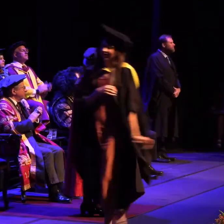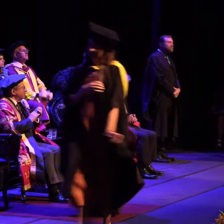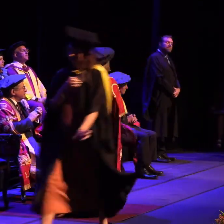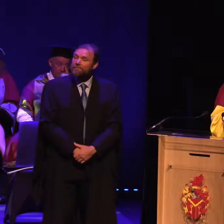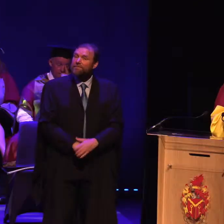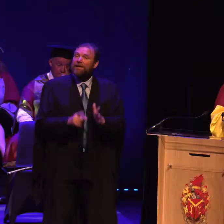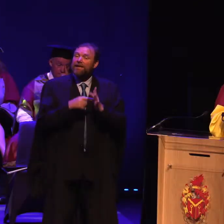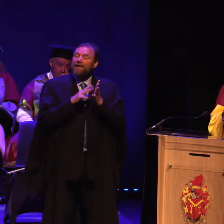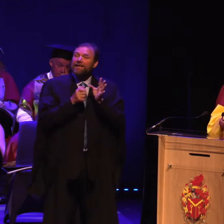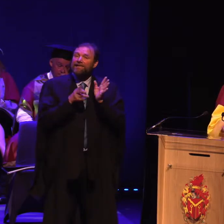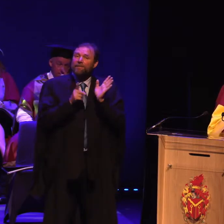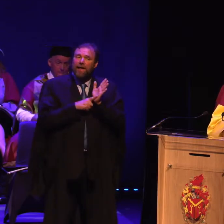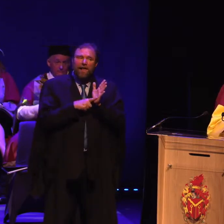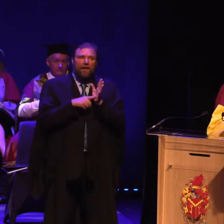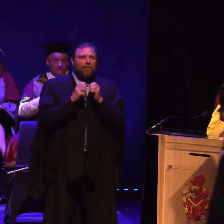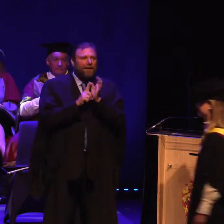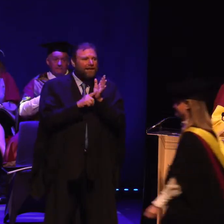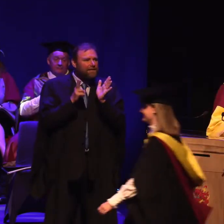Isabel Glynn.